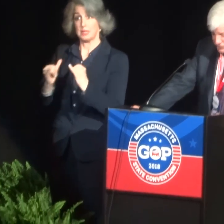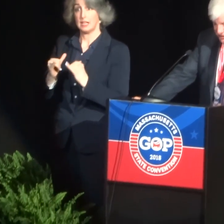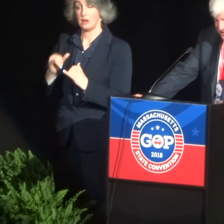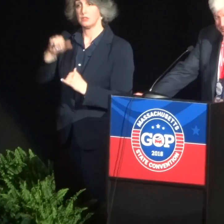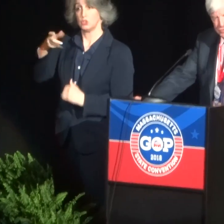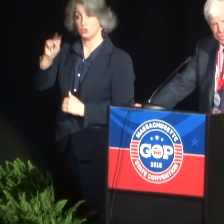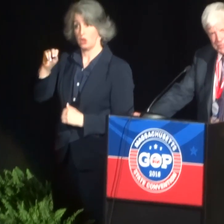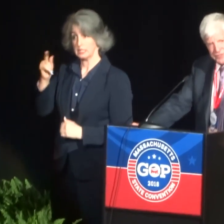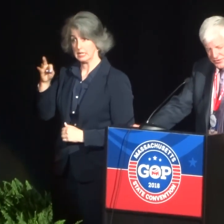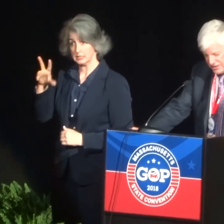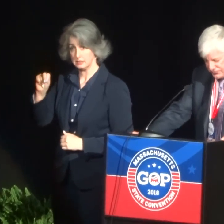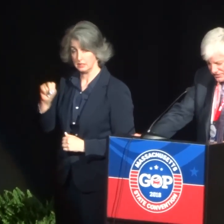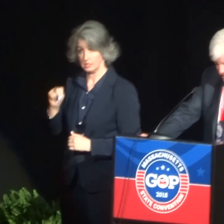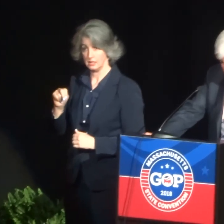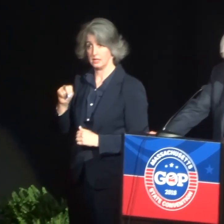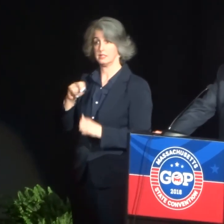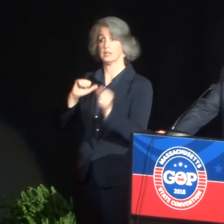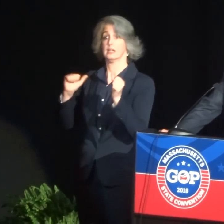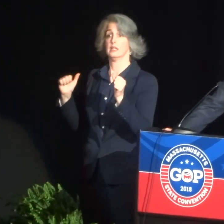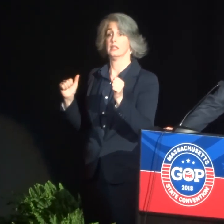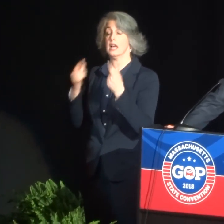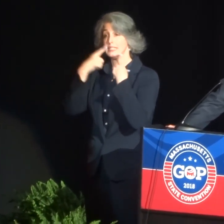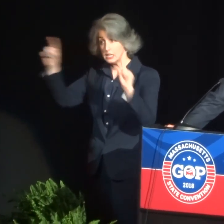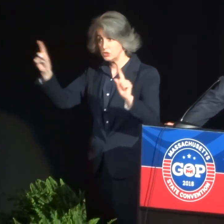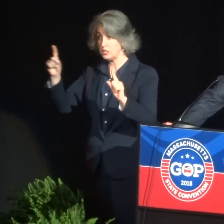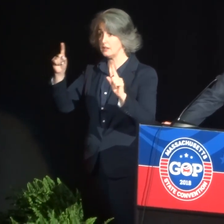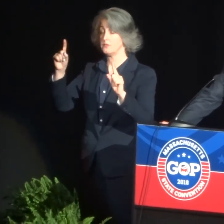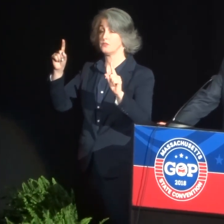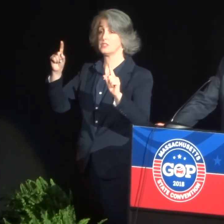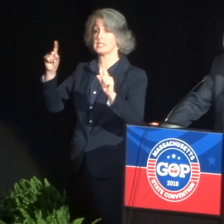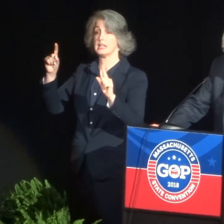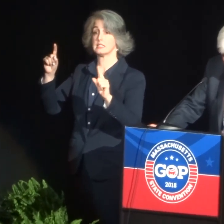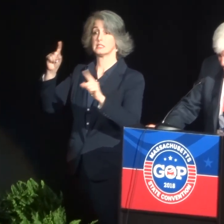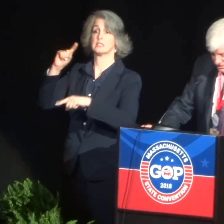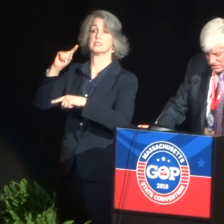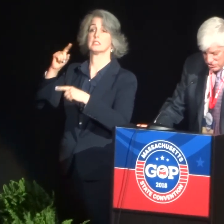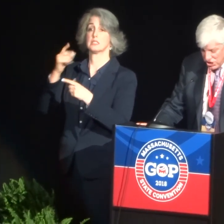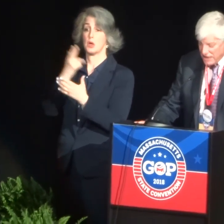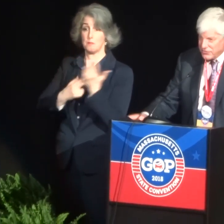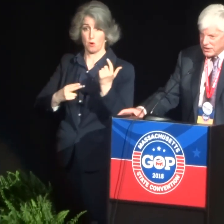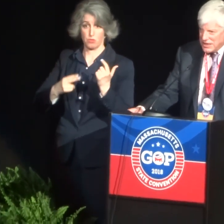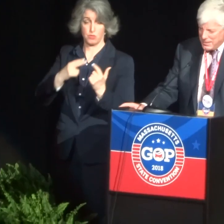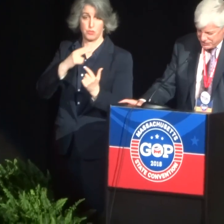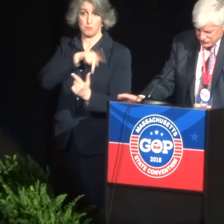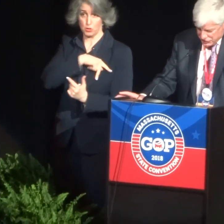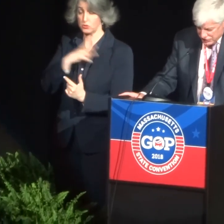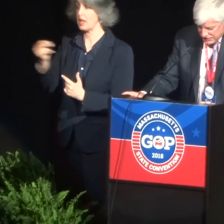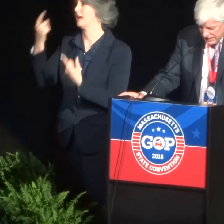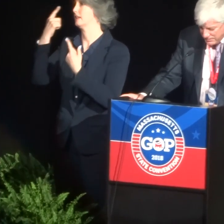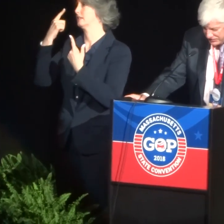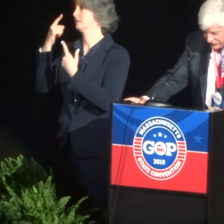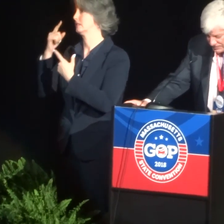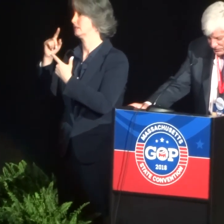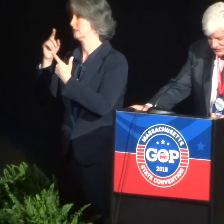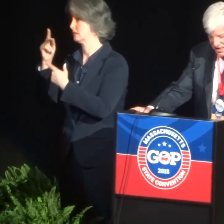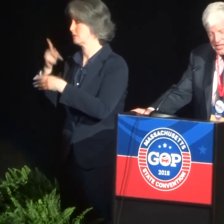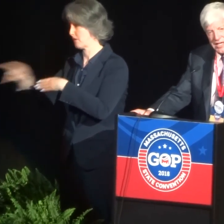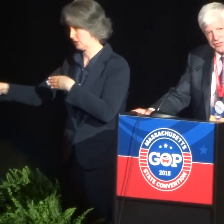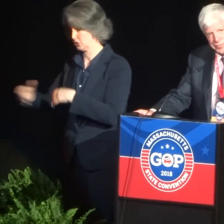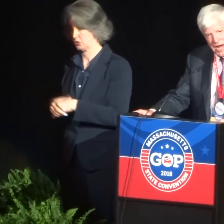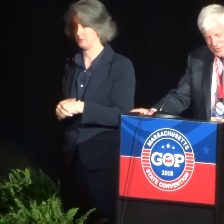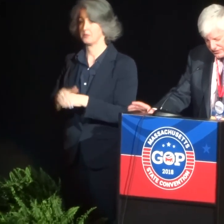been fortunate enough to achieve success in both his professional and personal pursuits. John is an accomplished attorney and businessman